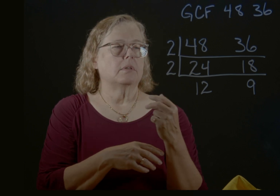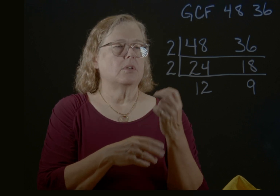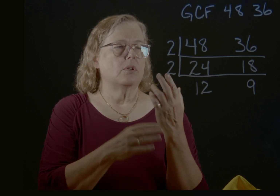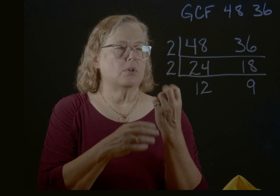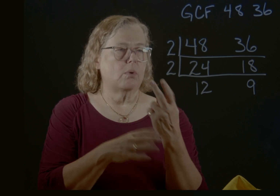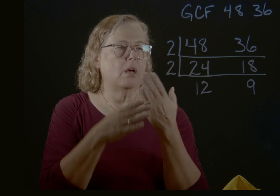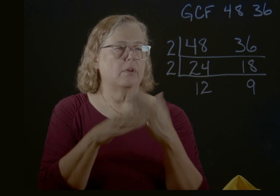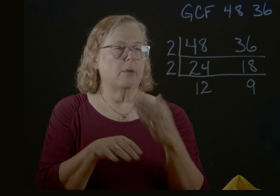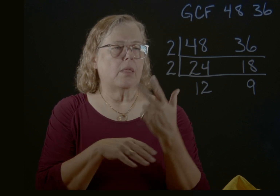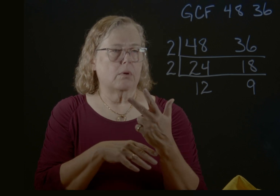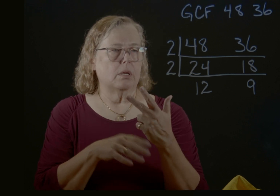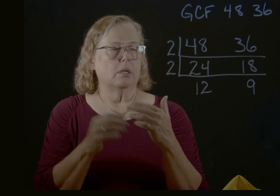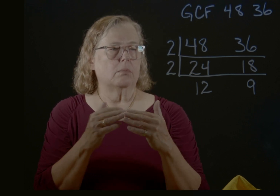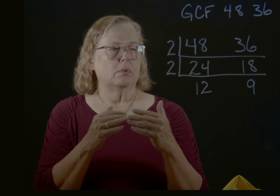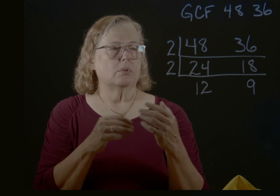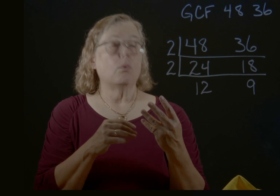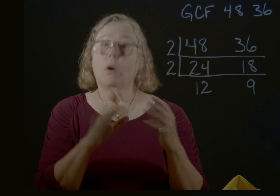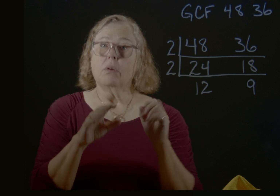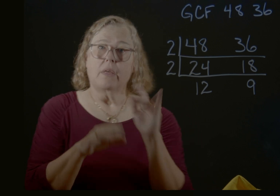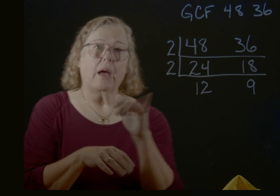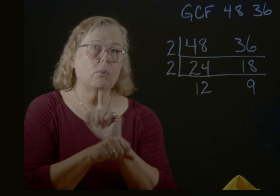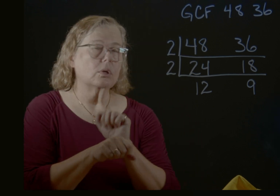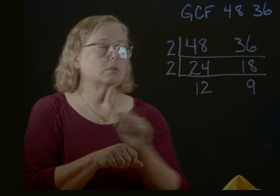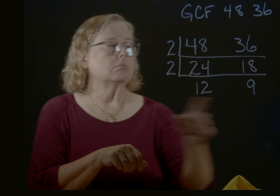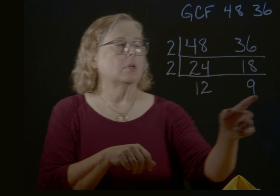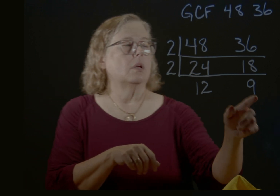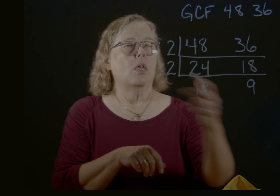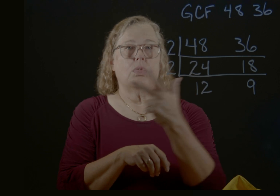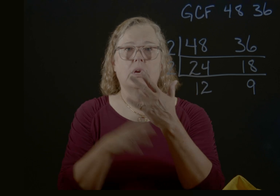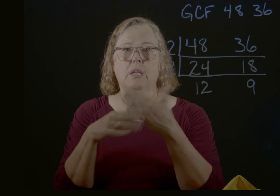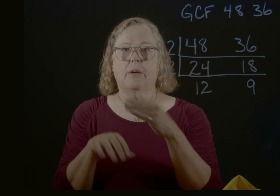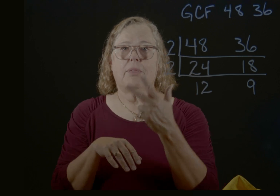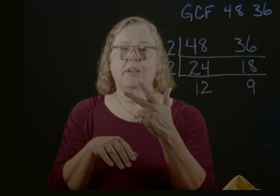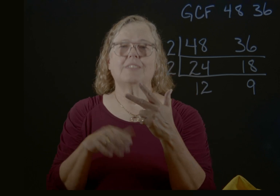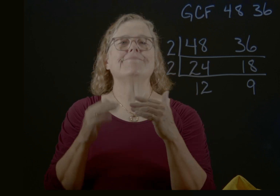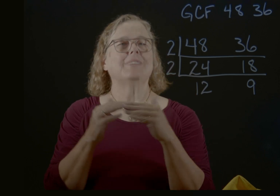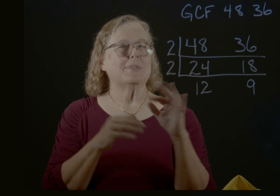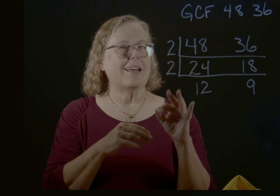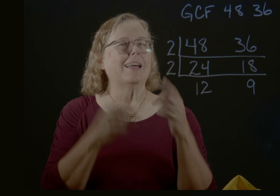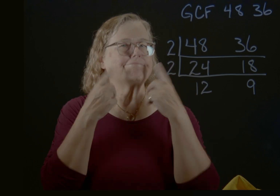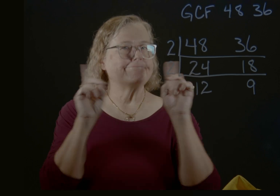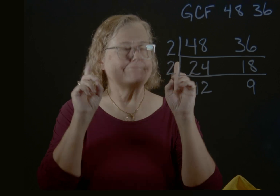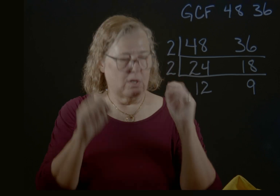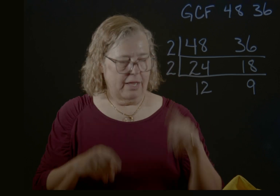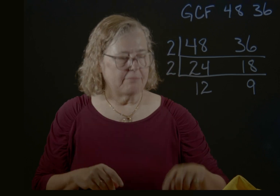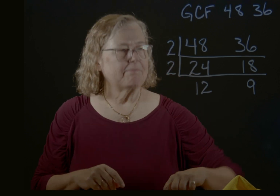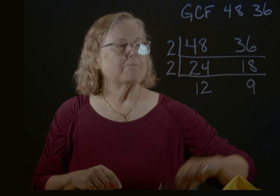3. Divided by 3. 12 divided by 3, yeah, that works. 9, does 9, yep, 9 divided by 3 works. So